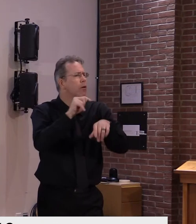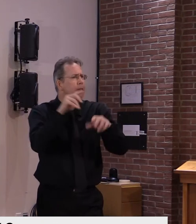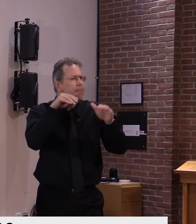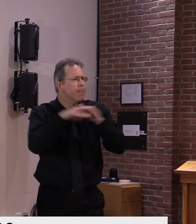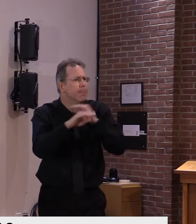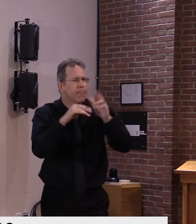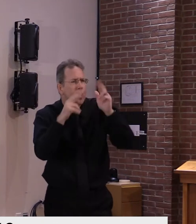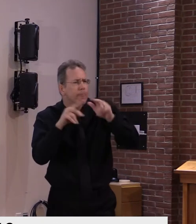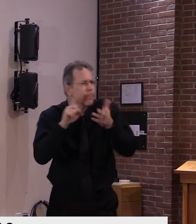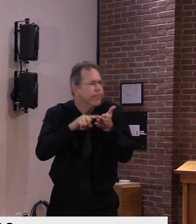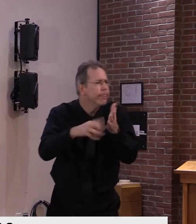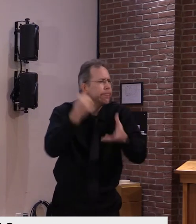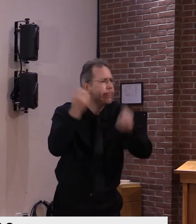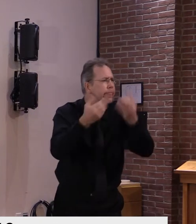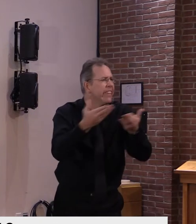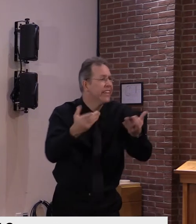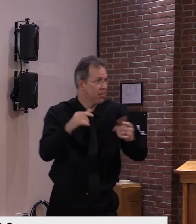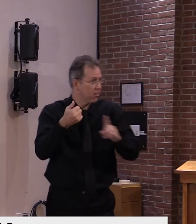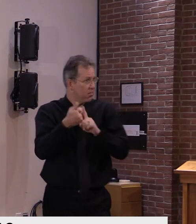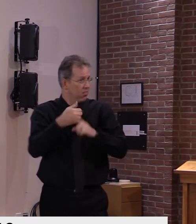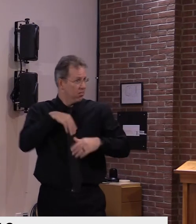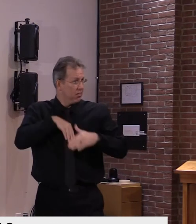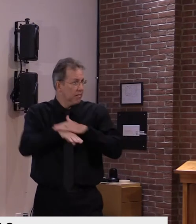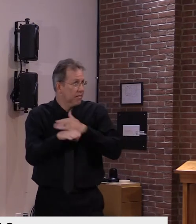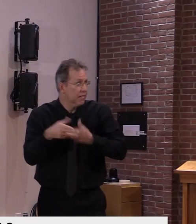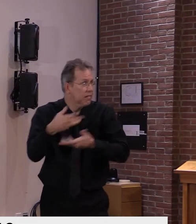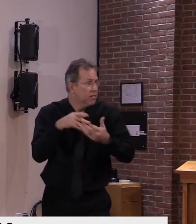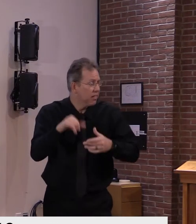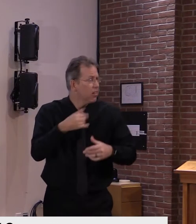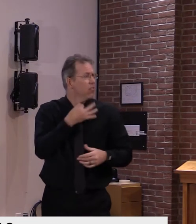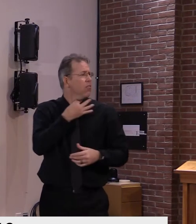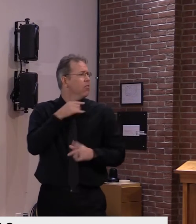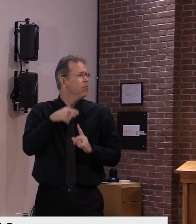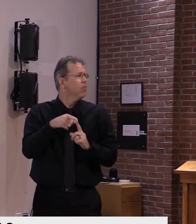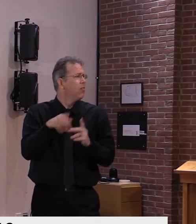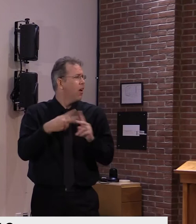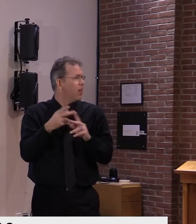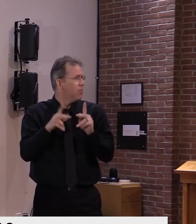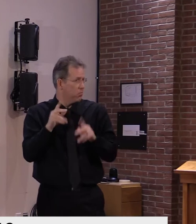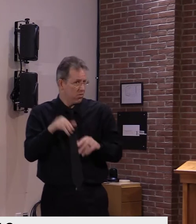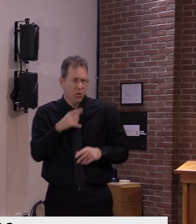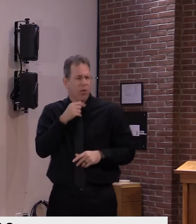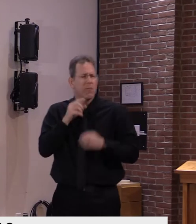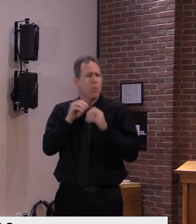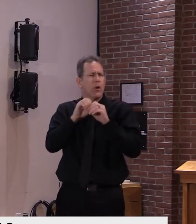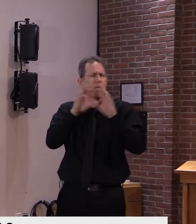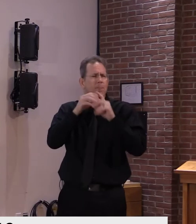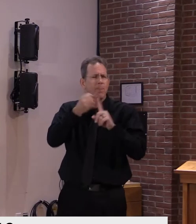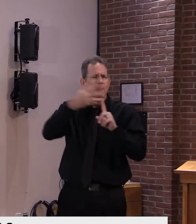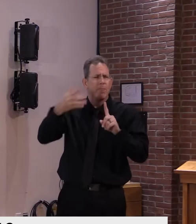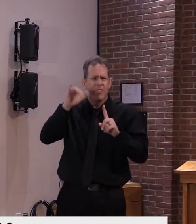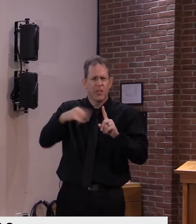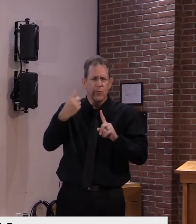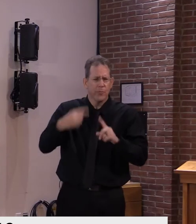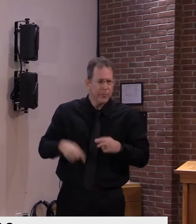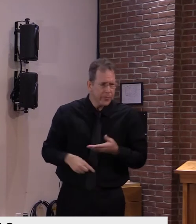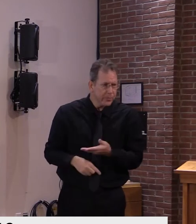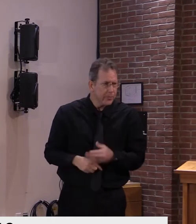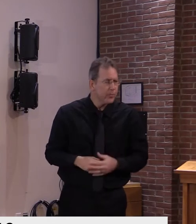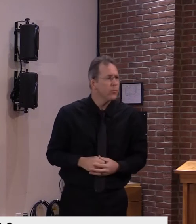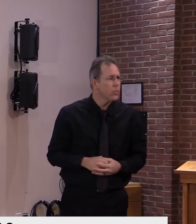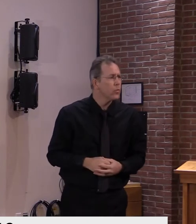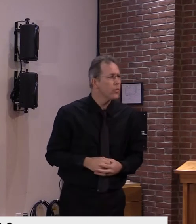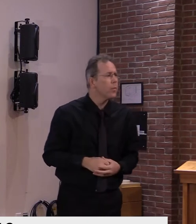Yes. Thanks, Governor. Thanks, Mike. Yeah, it's just 15 folks from within the state police that were present